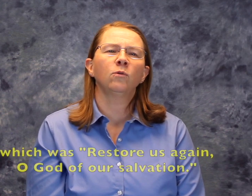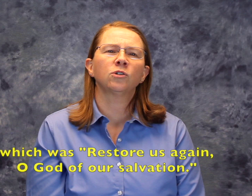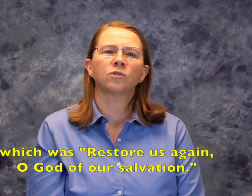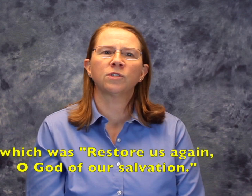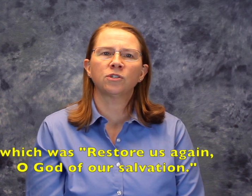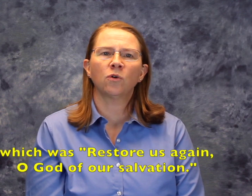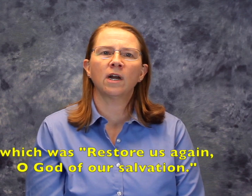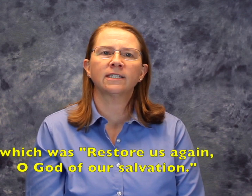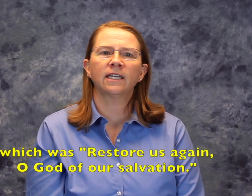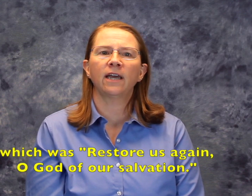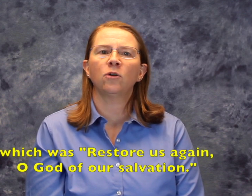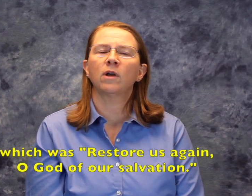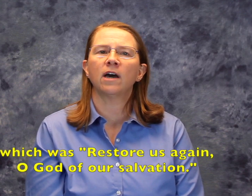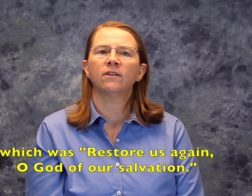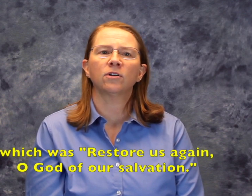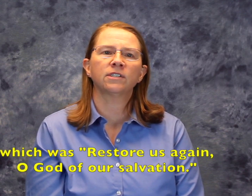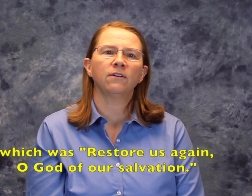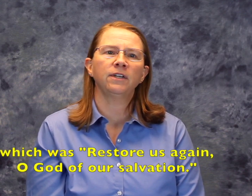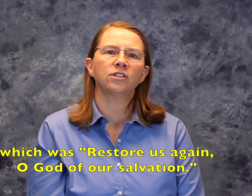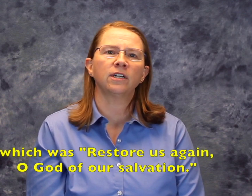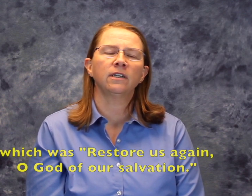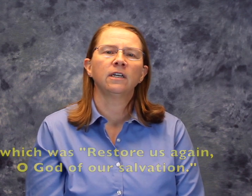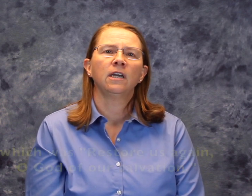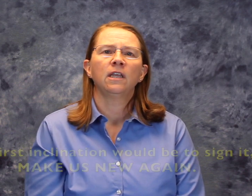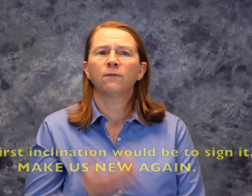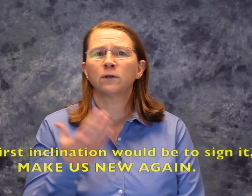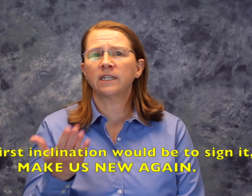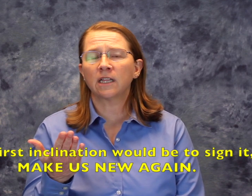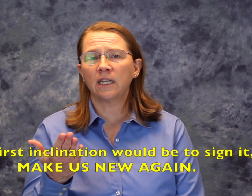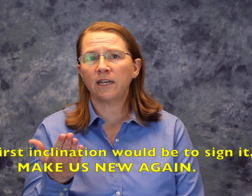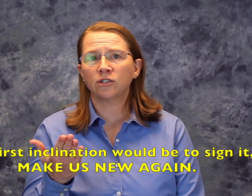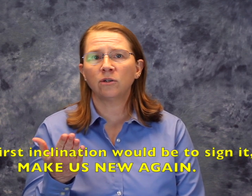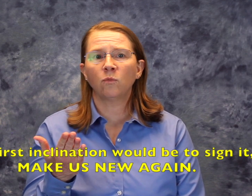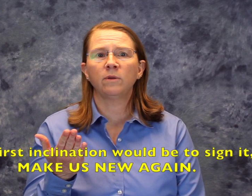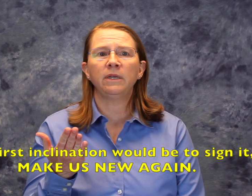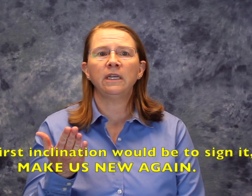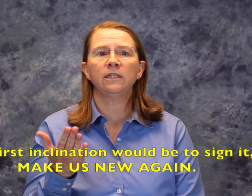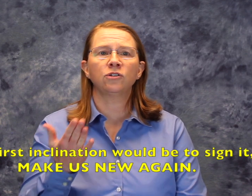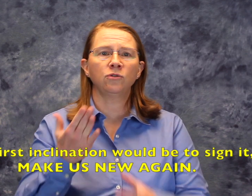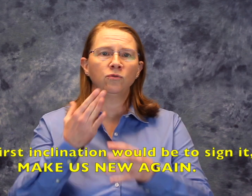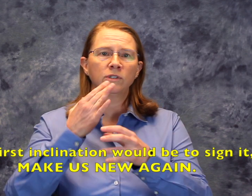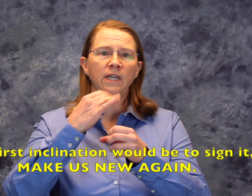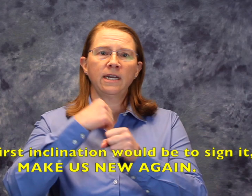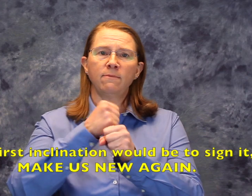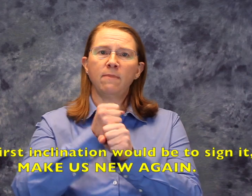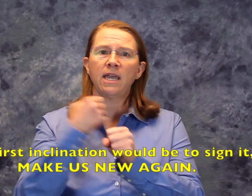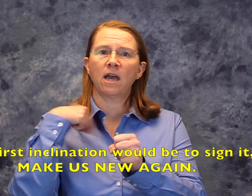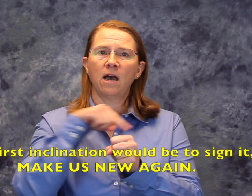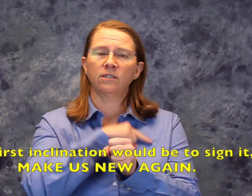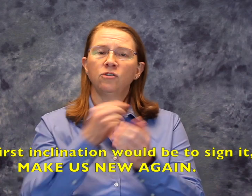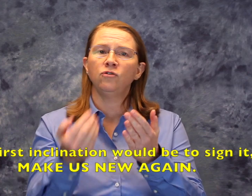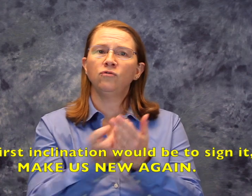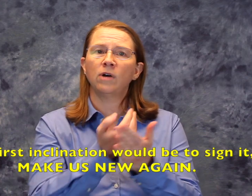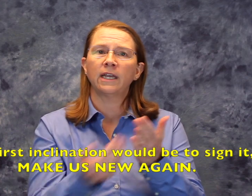was "Restore us again, O God of our salvation." The first inclination would be to sign it "Make us new